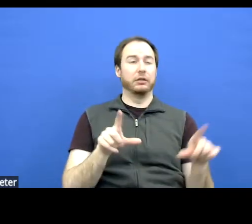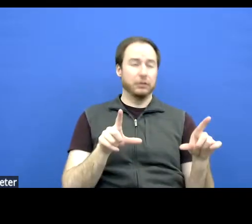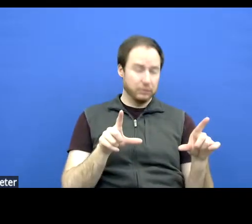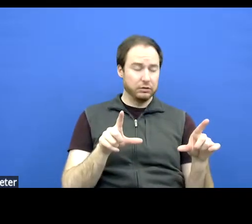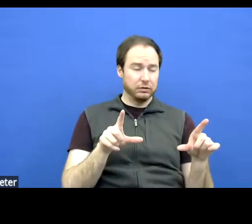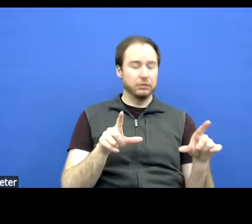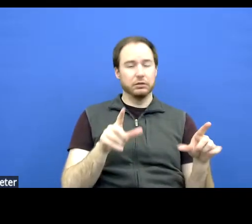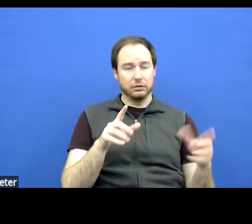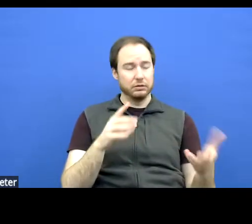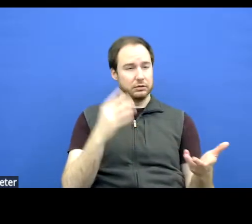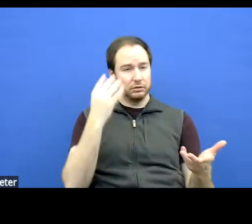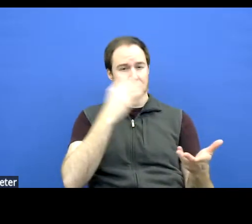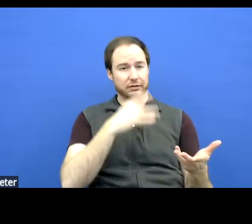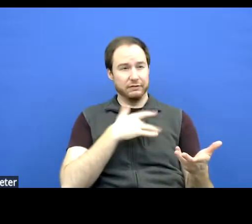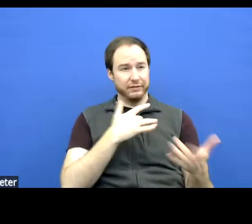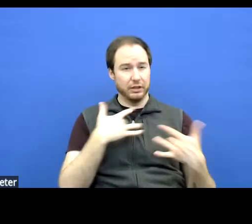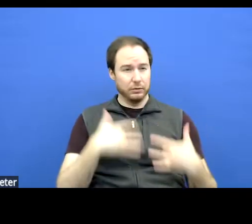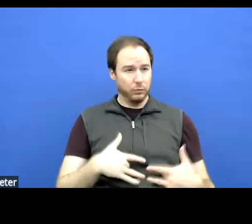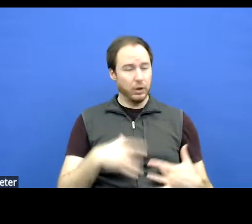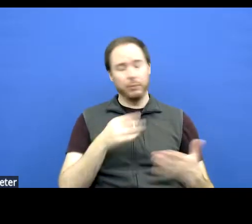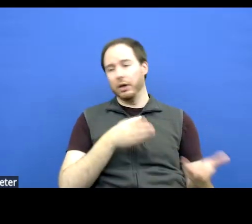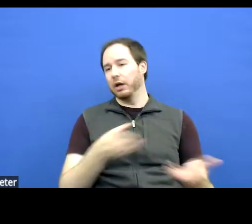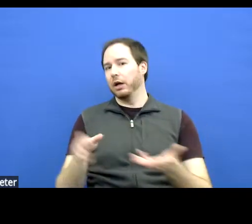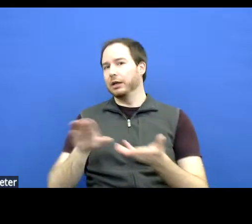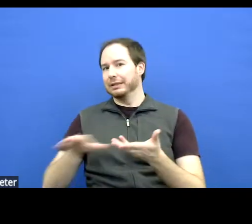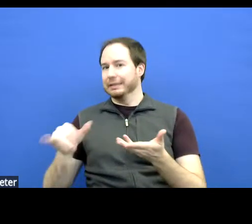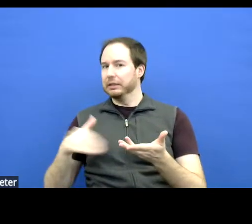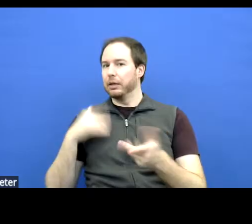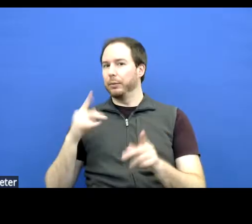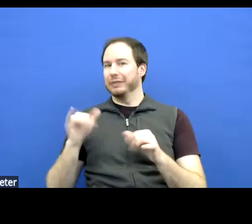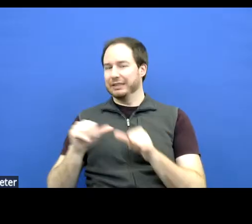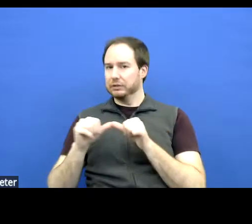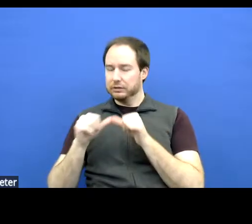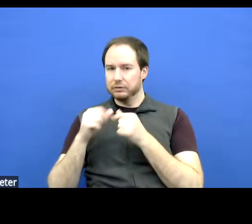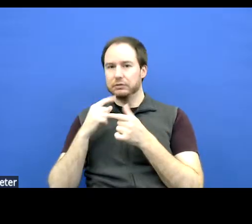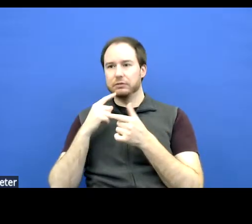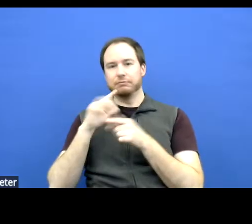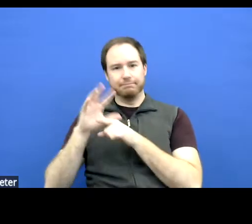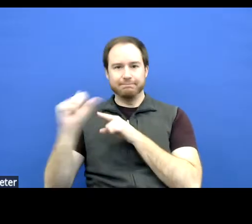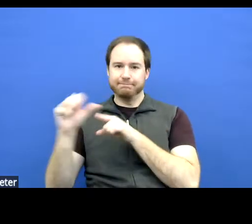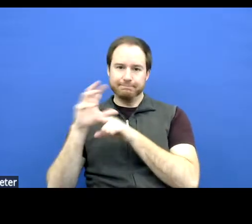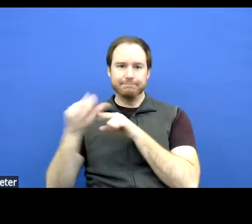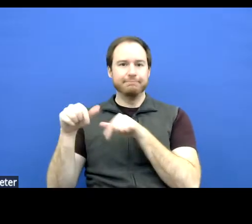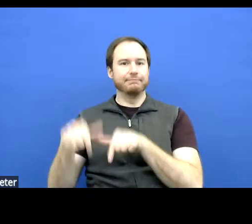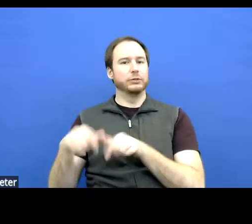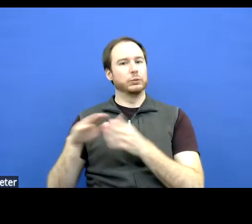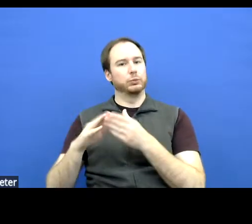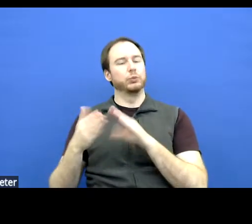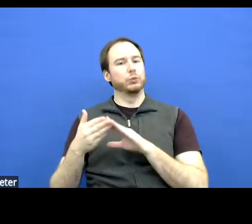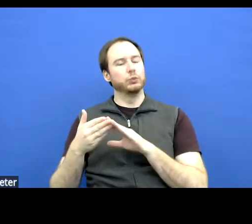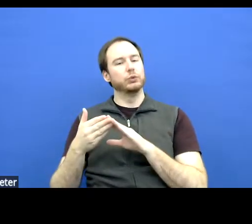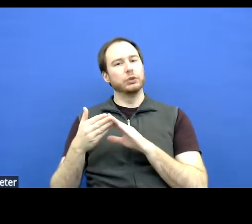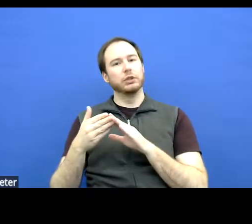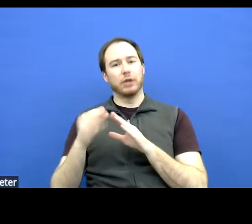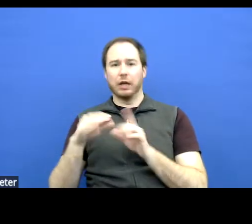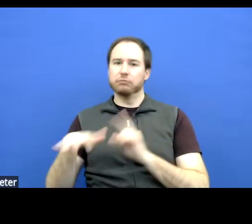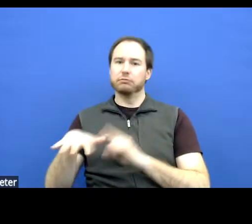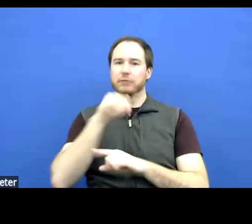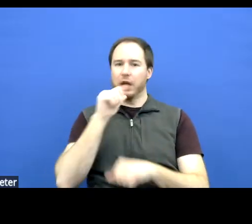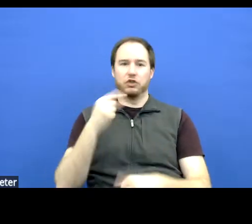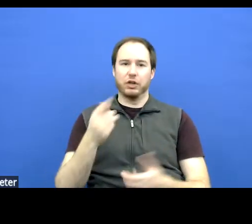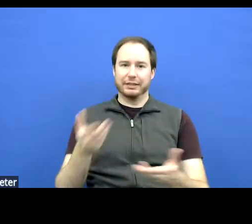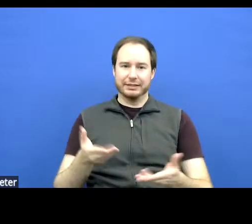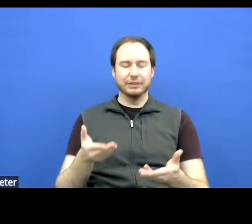bleak. But when you see the quality of the kids in this community and presumably elsewhere, it's